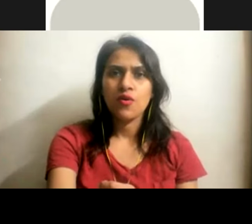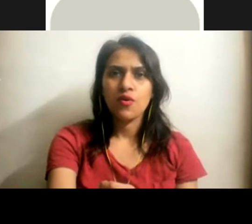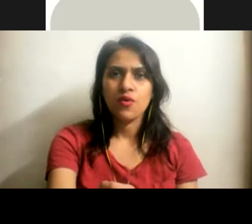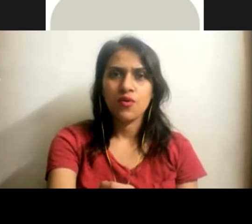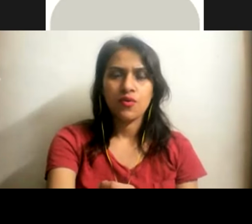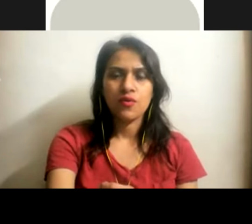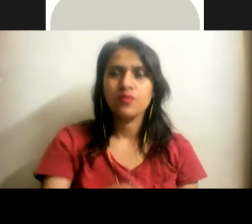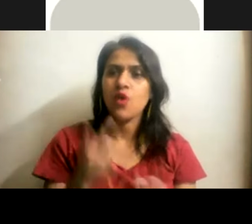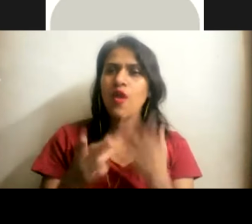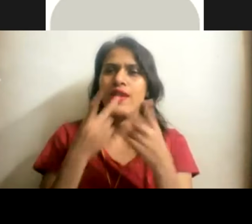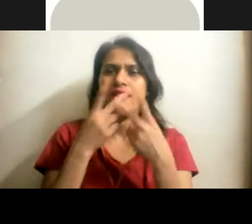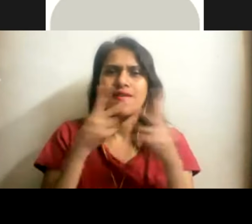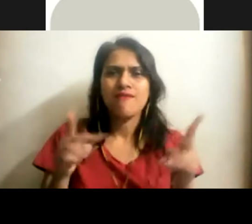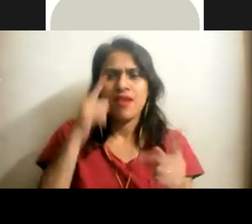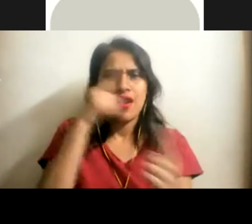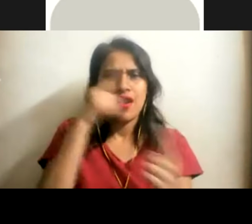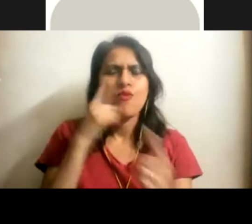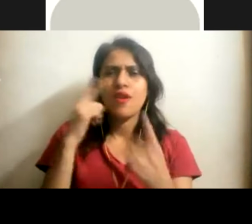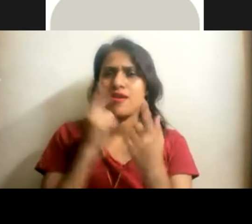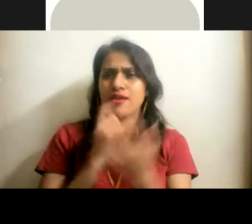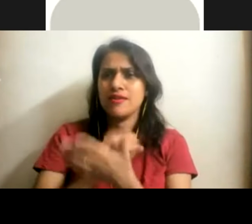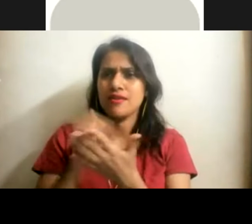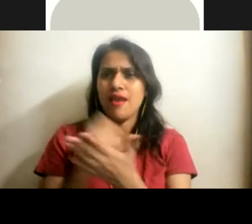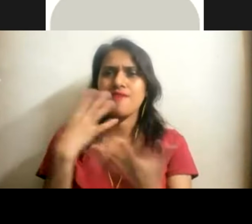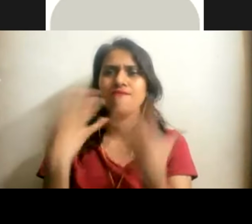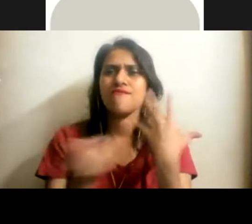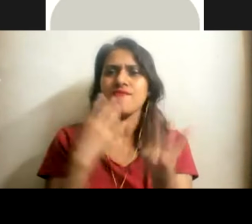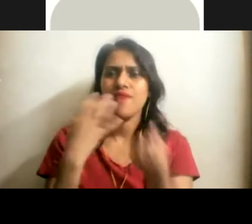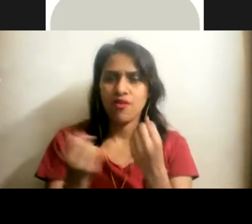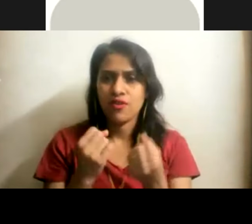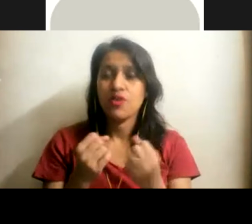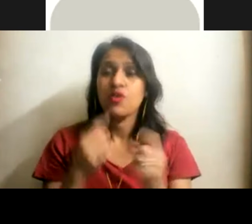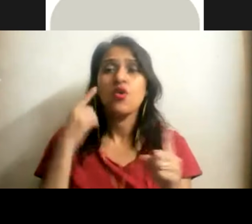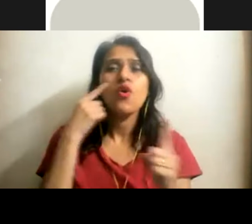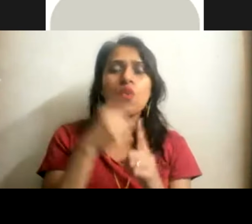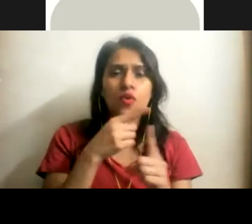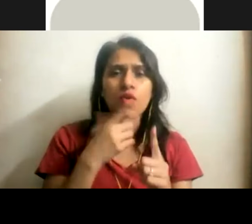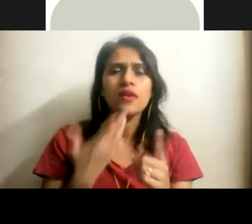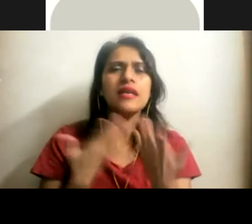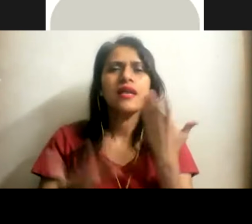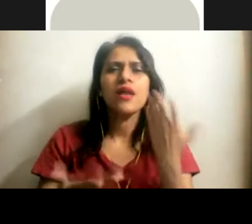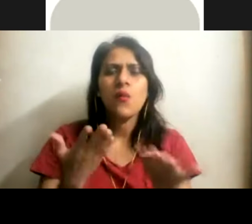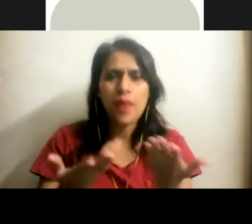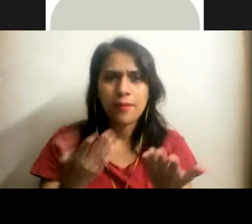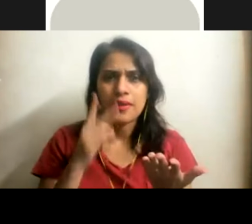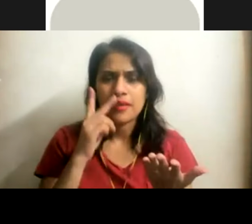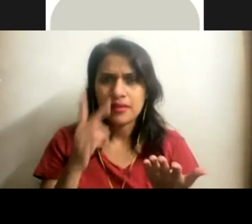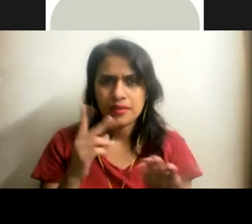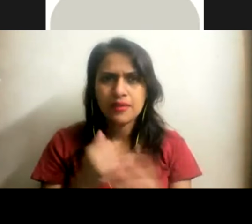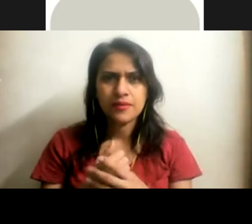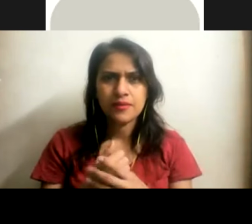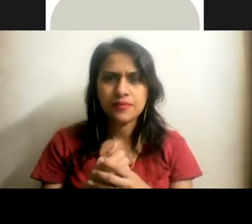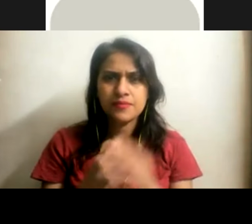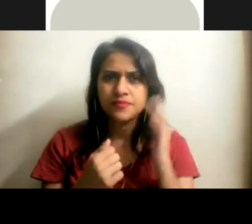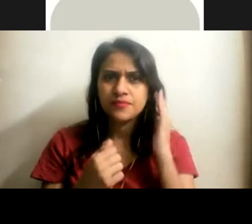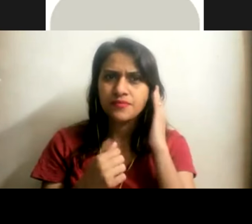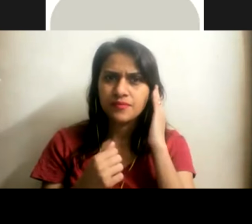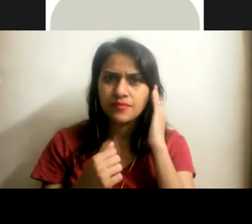what you are trying to find out. The analysis in qualitative approach is more thematic, where you will